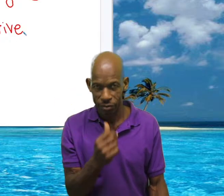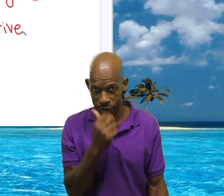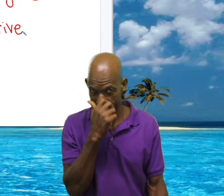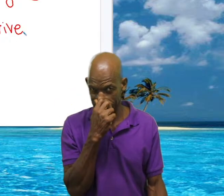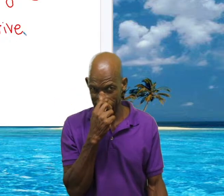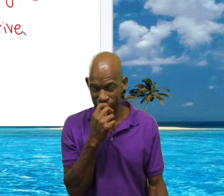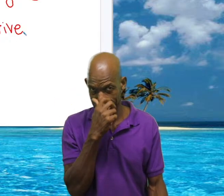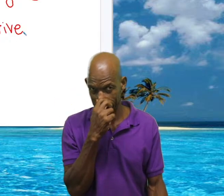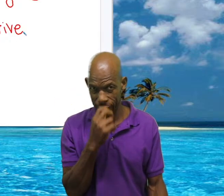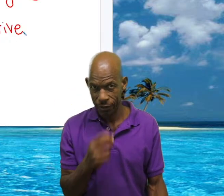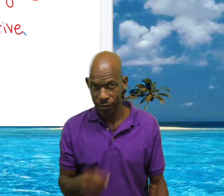Sabriki.